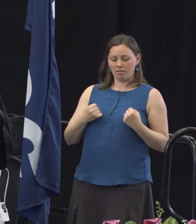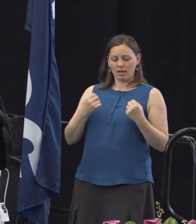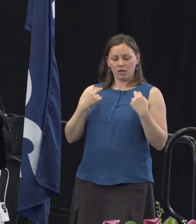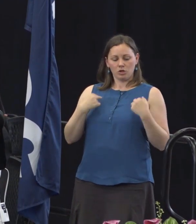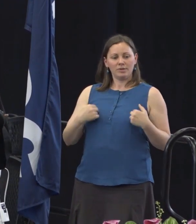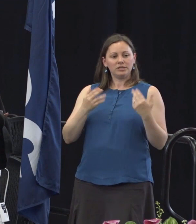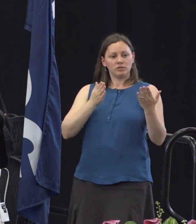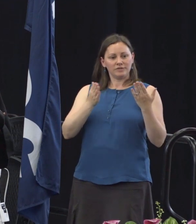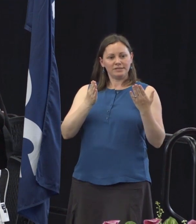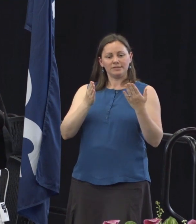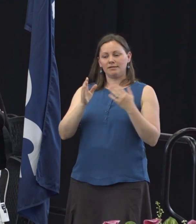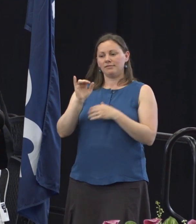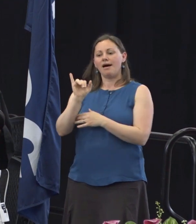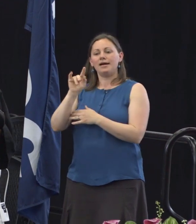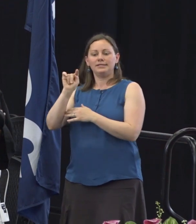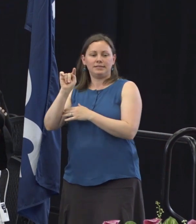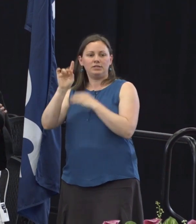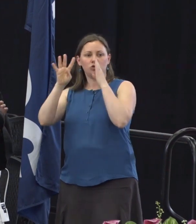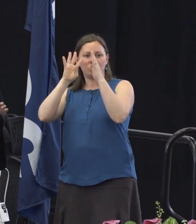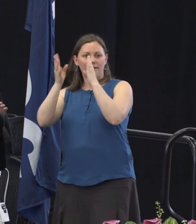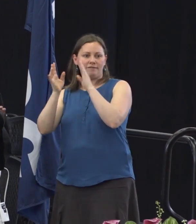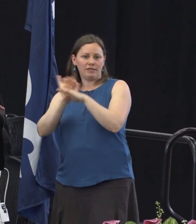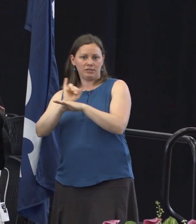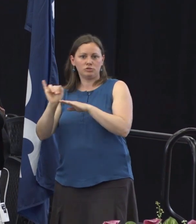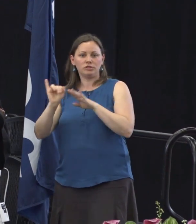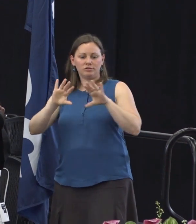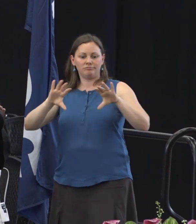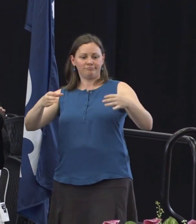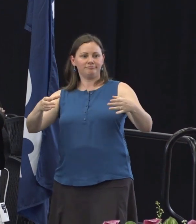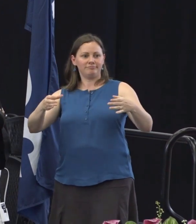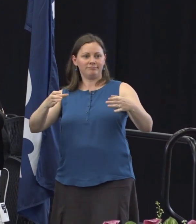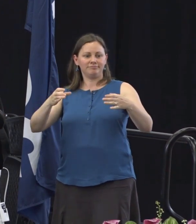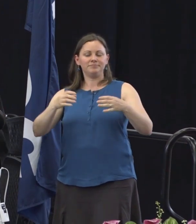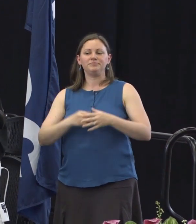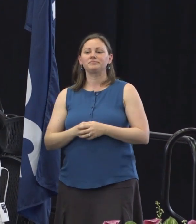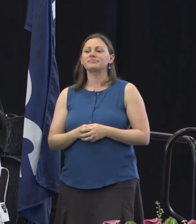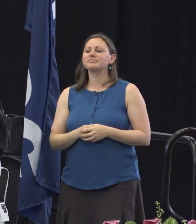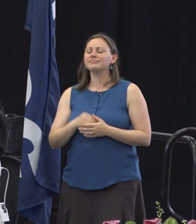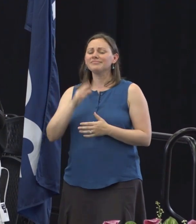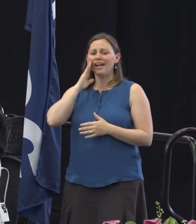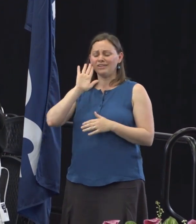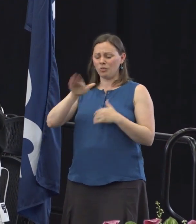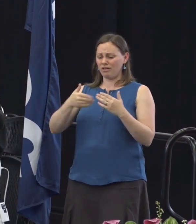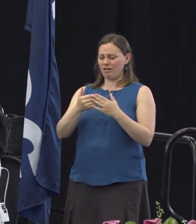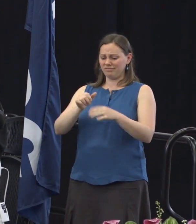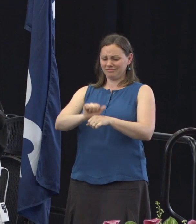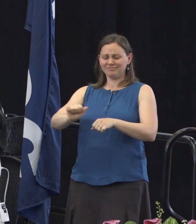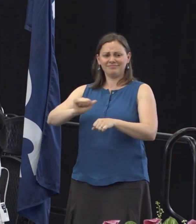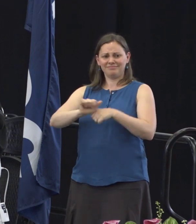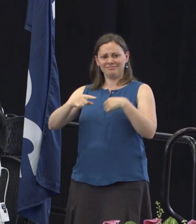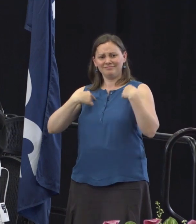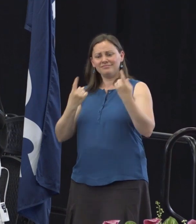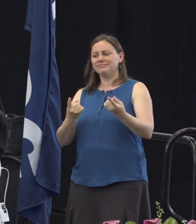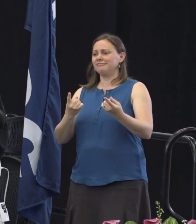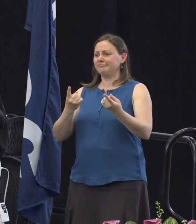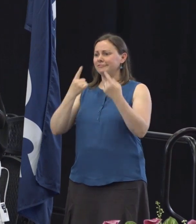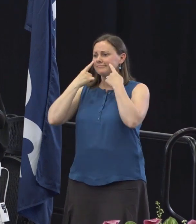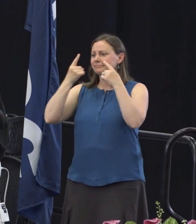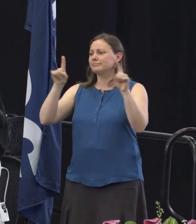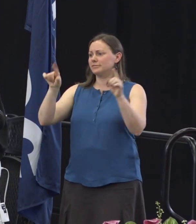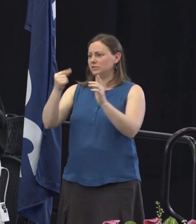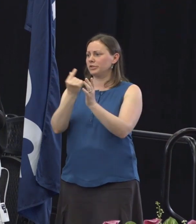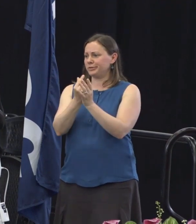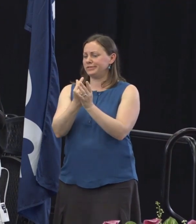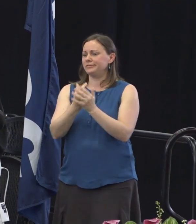graduates. I know one thing's for sure. We all worked so hard to get to where we are today. Though we may have had rough